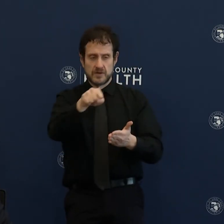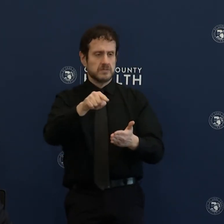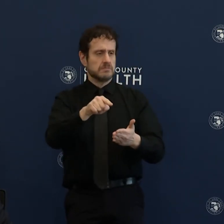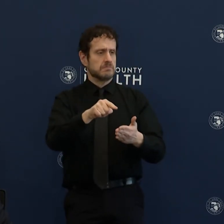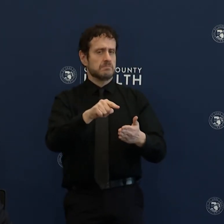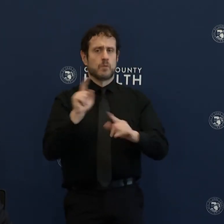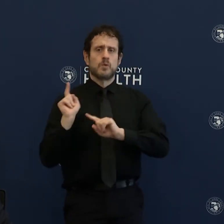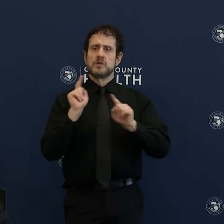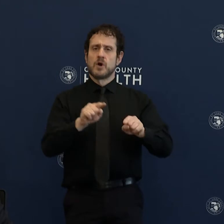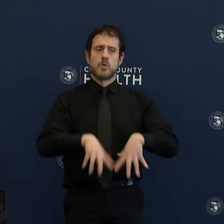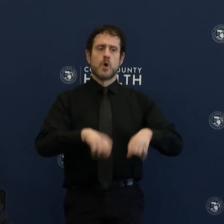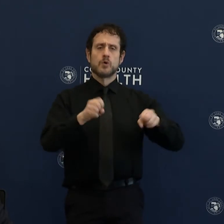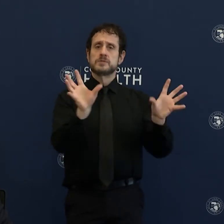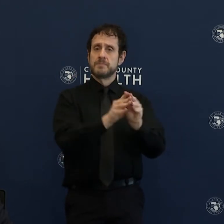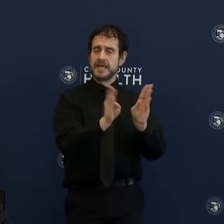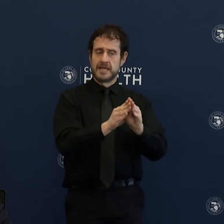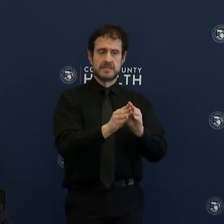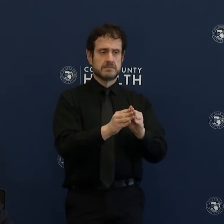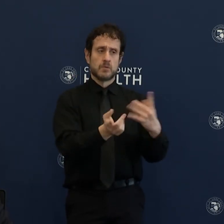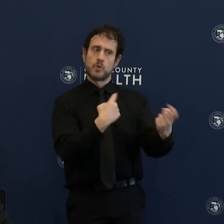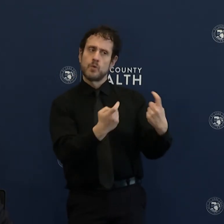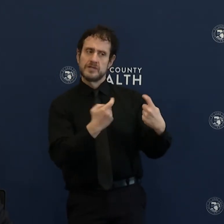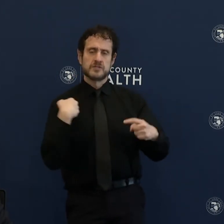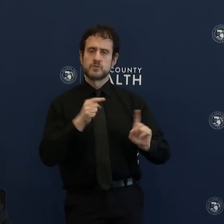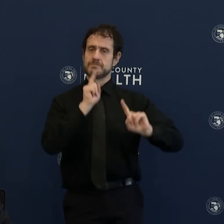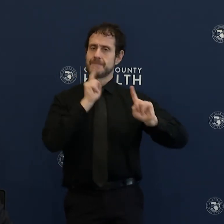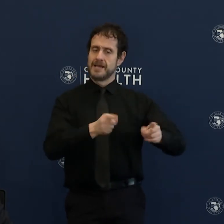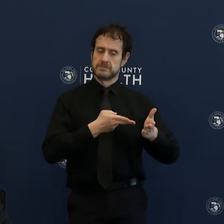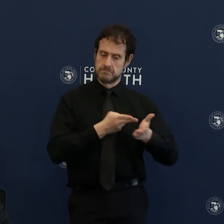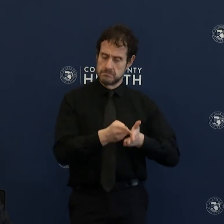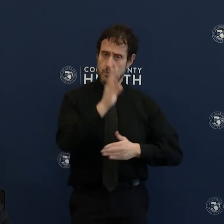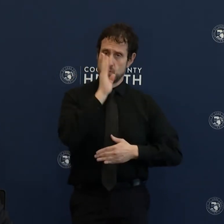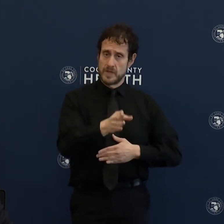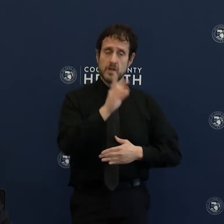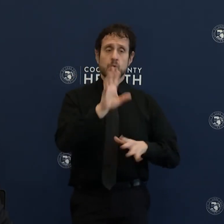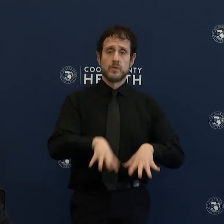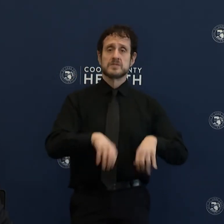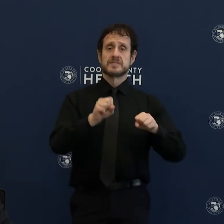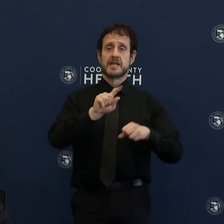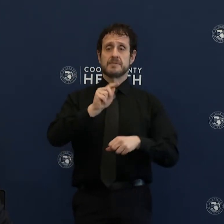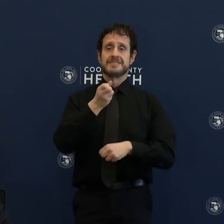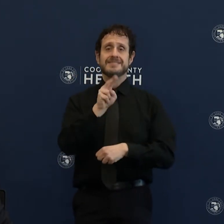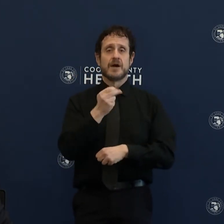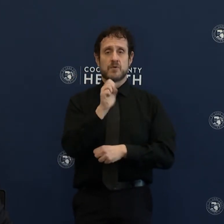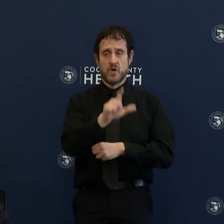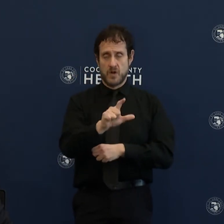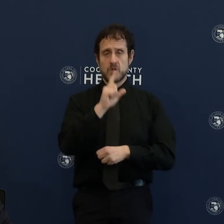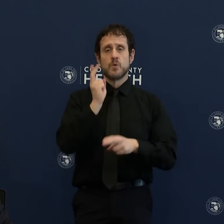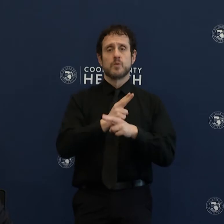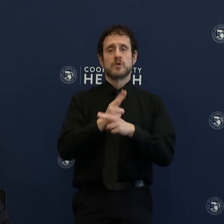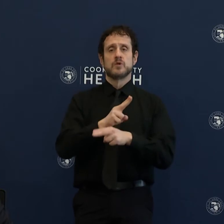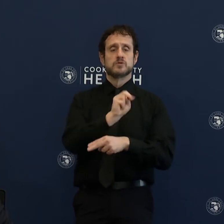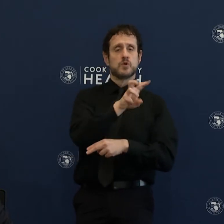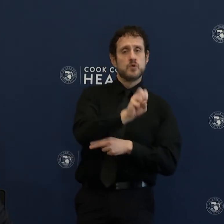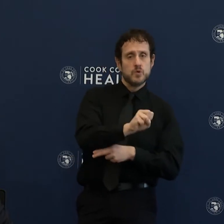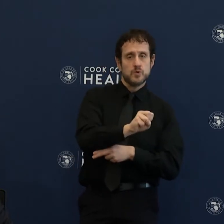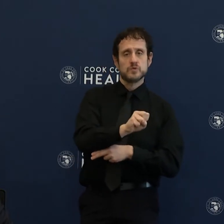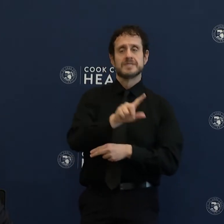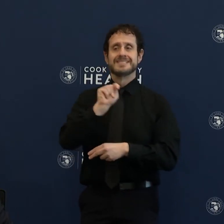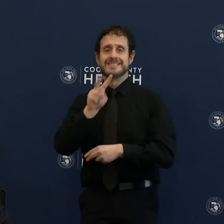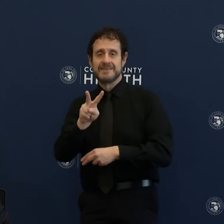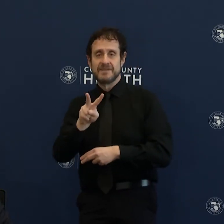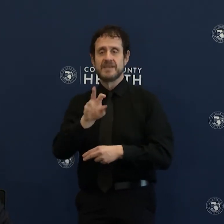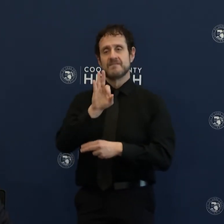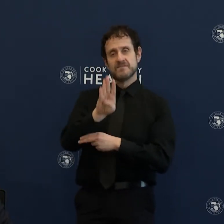to every question that is posed to us. We will conduct town hall meetings and immunization events. We will use mainstream media, ethnic and social media to educate